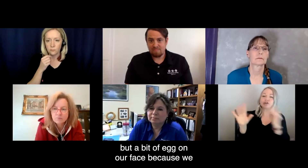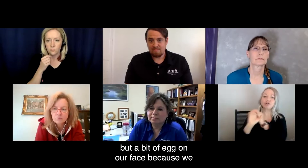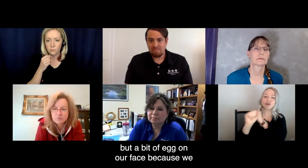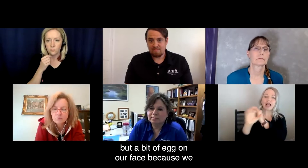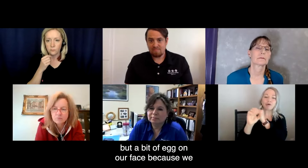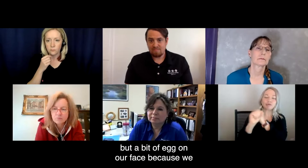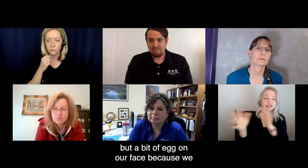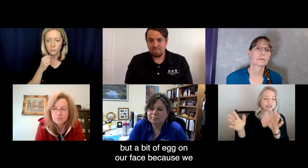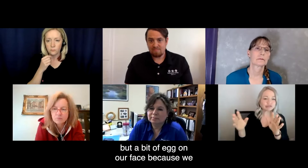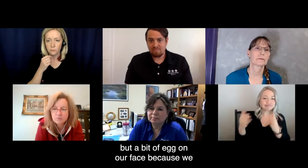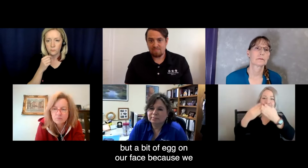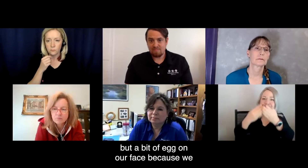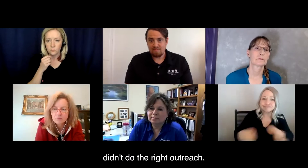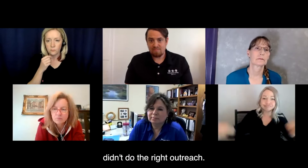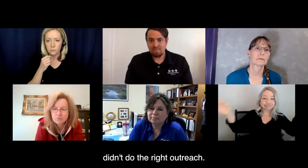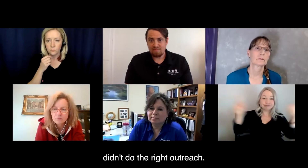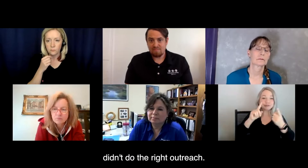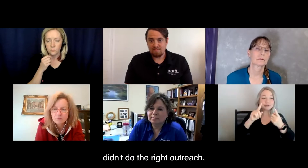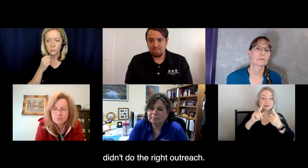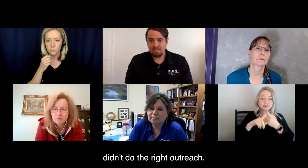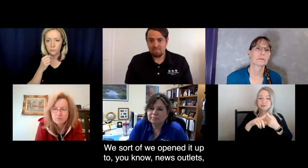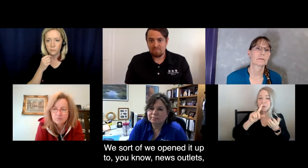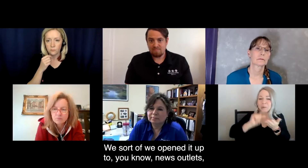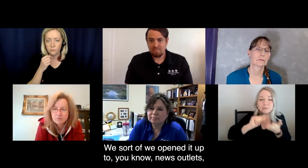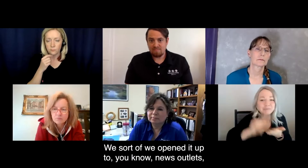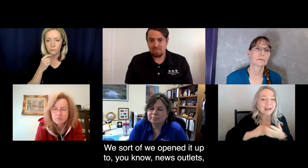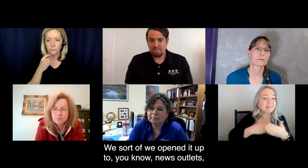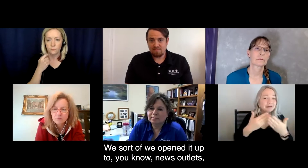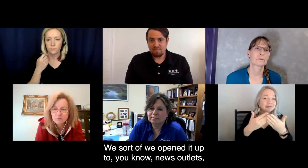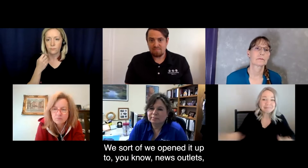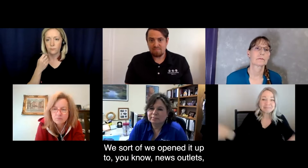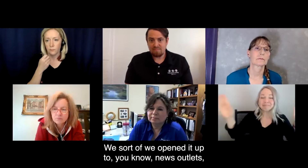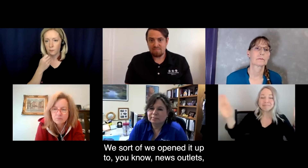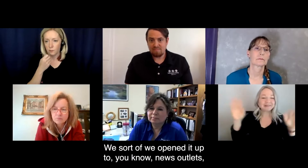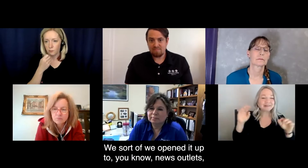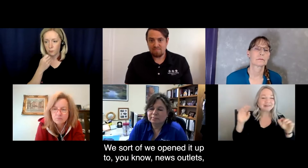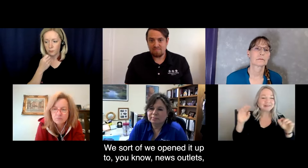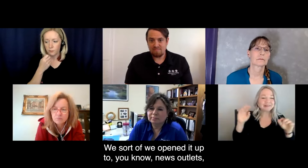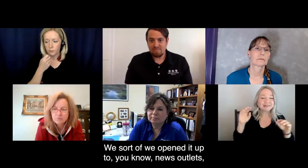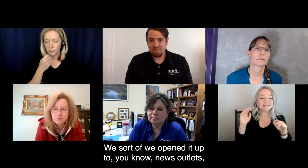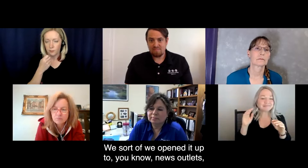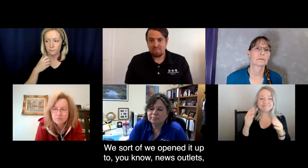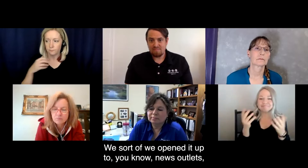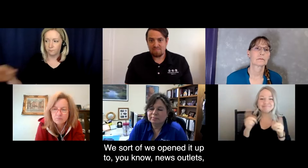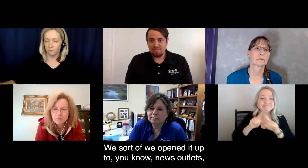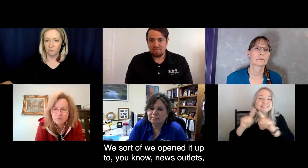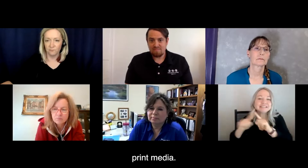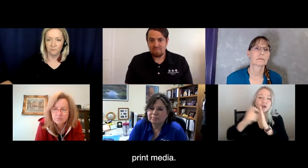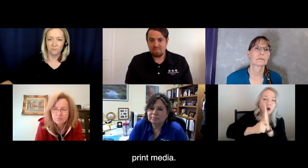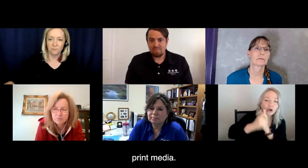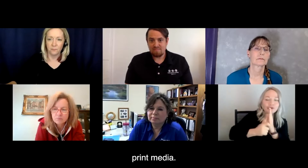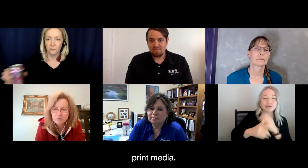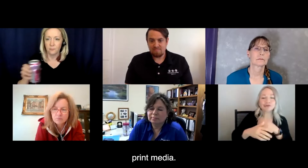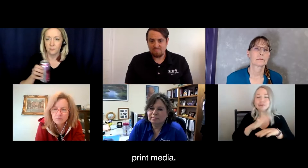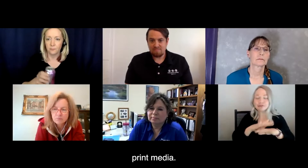it's a bit of egg on our face because we didn't do the right outreach. Then we opened it up to, you know, news outlets,